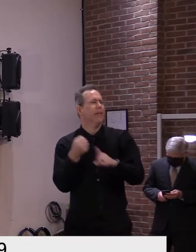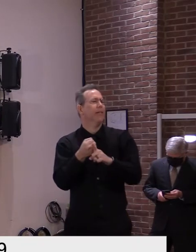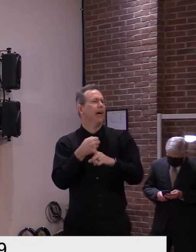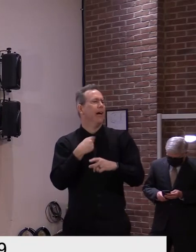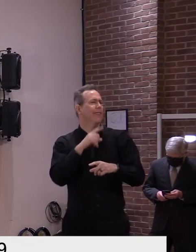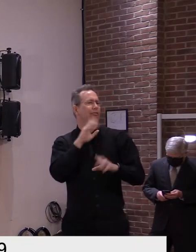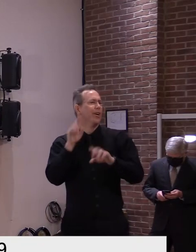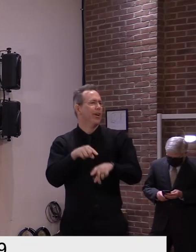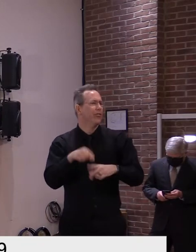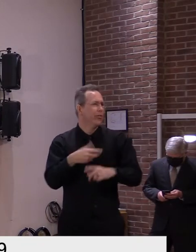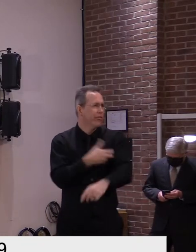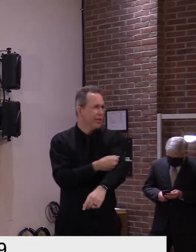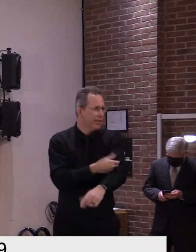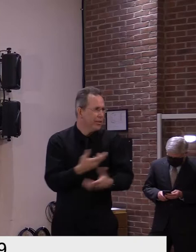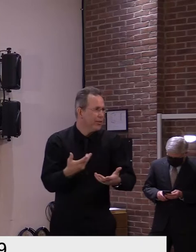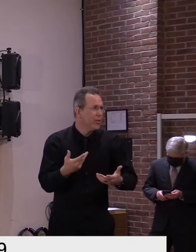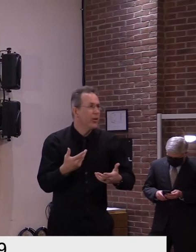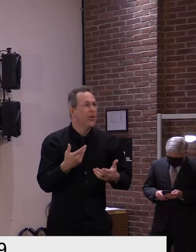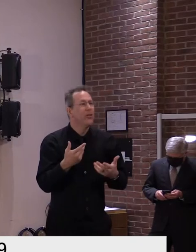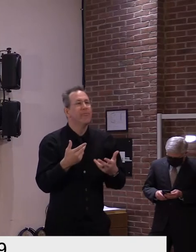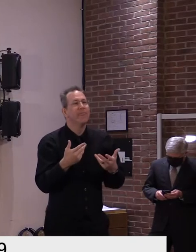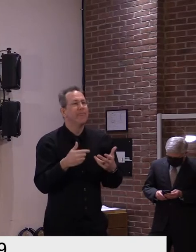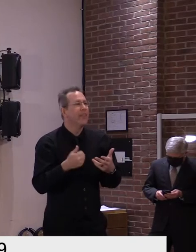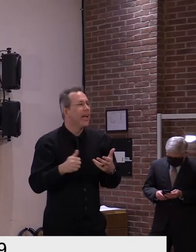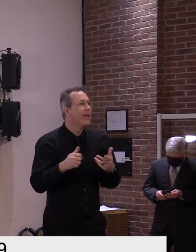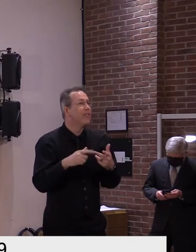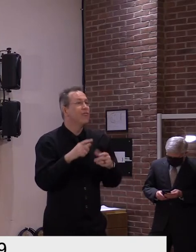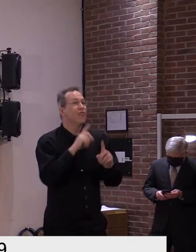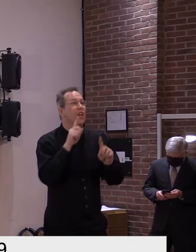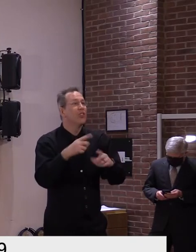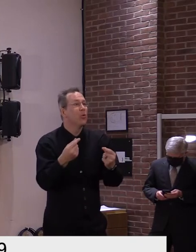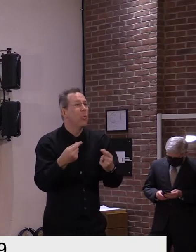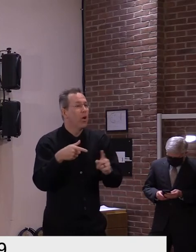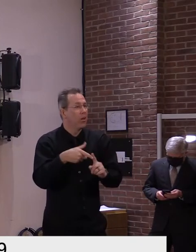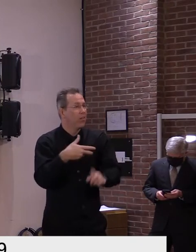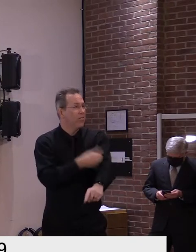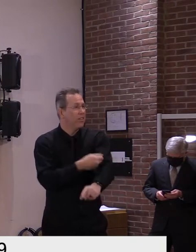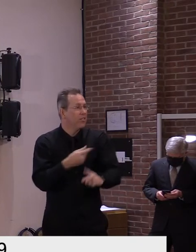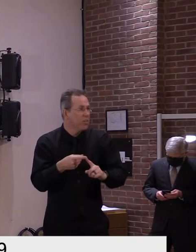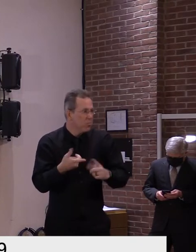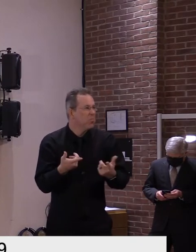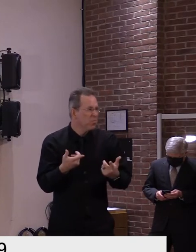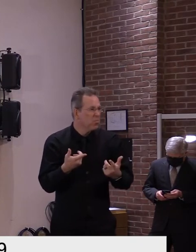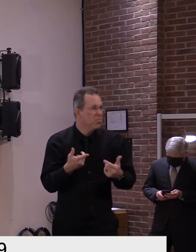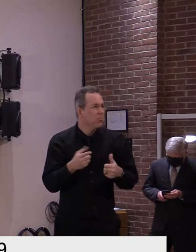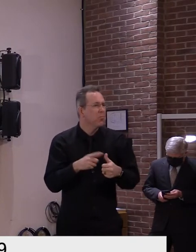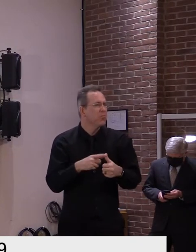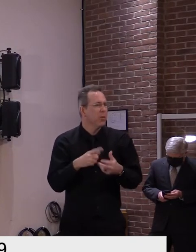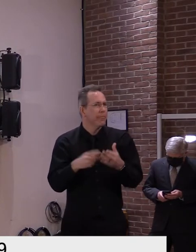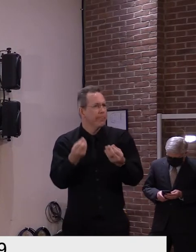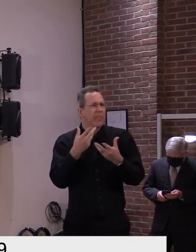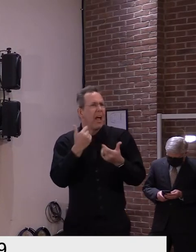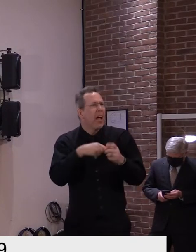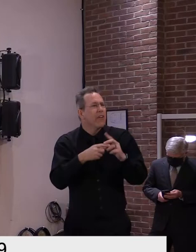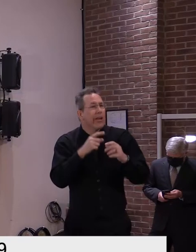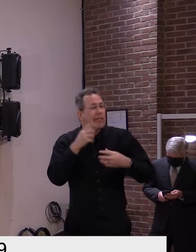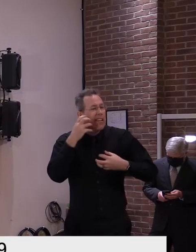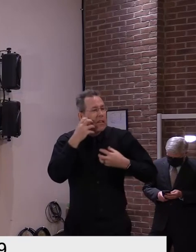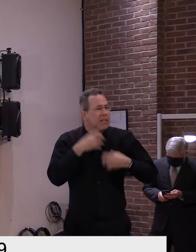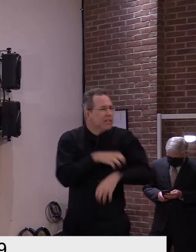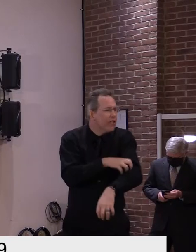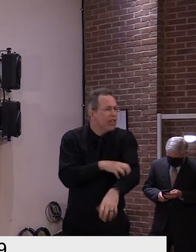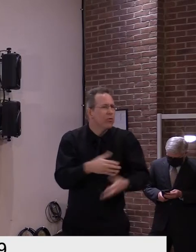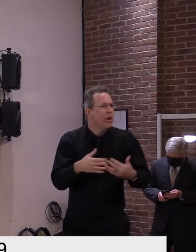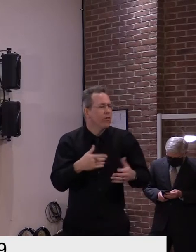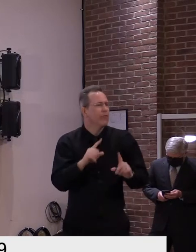way. The goal is to get people to report anything that they need to report. You know, most people aren't going